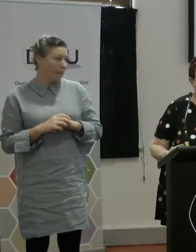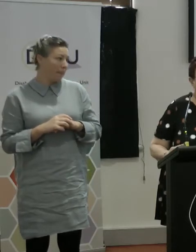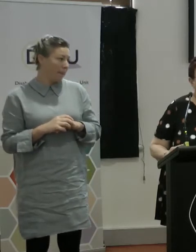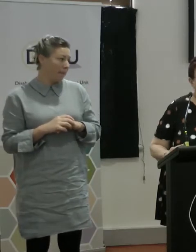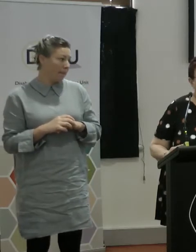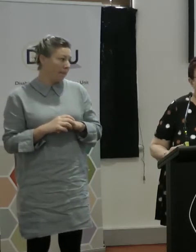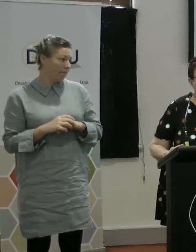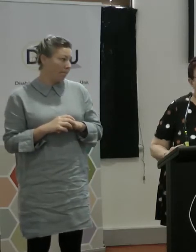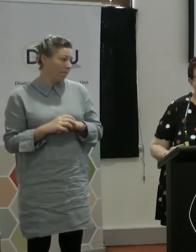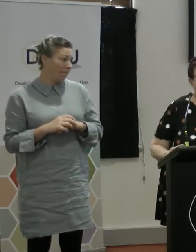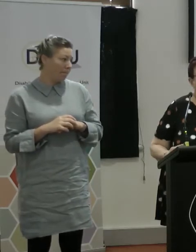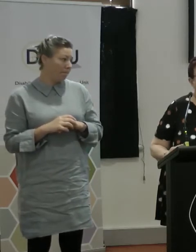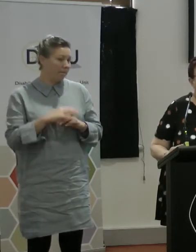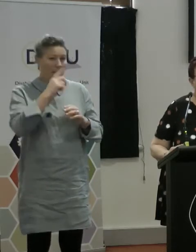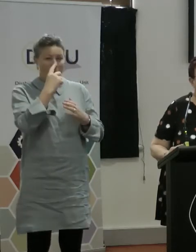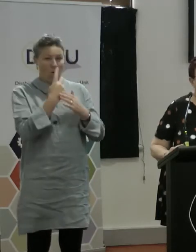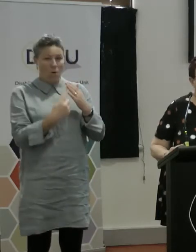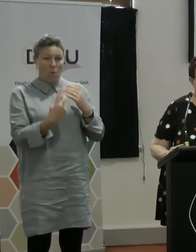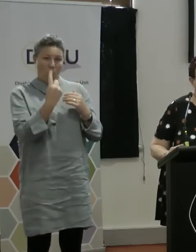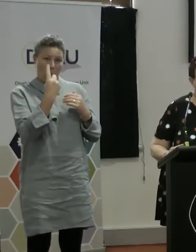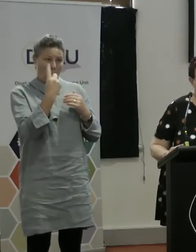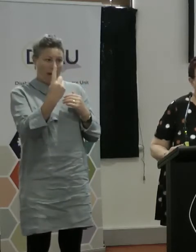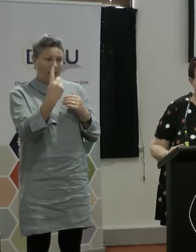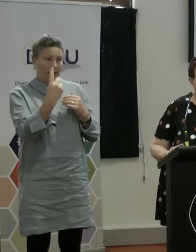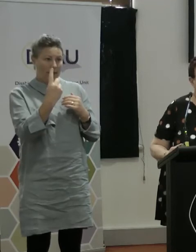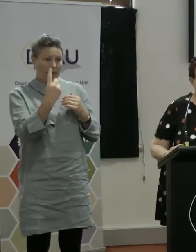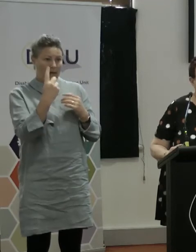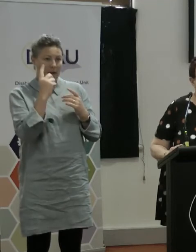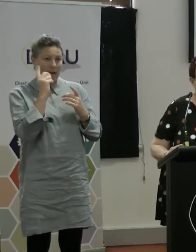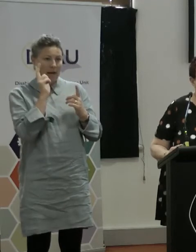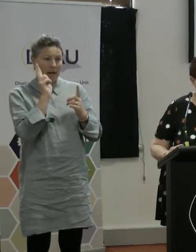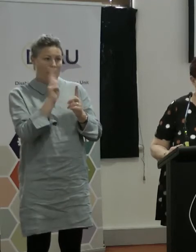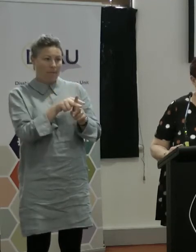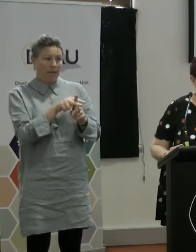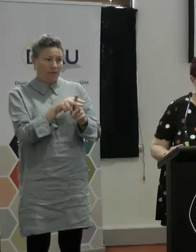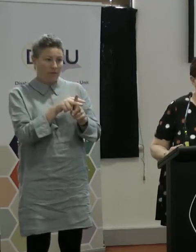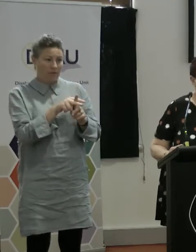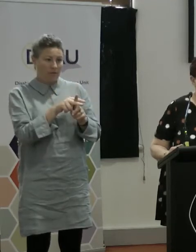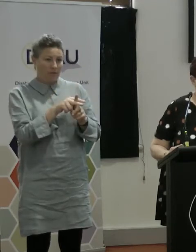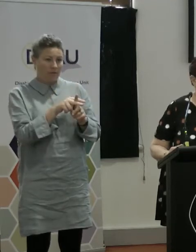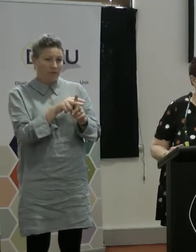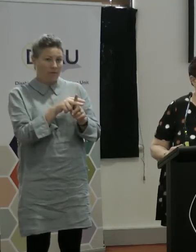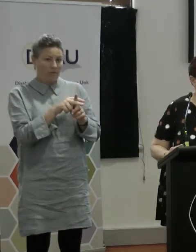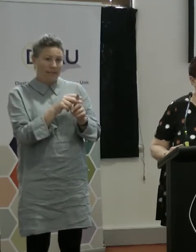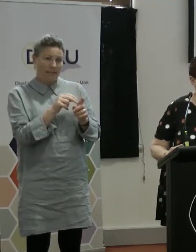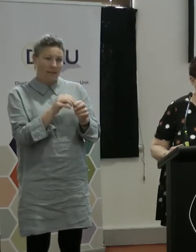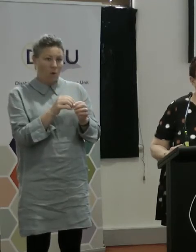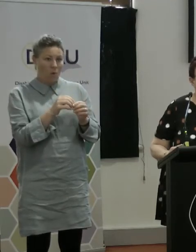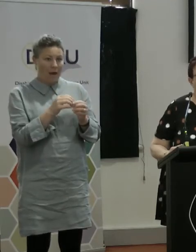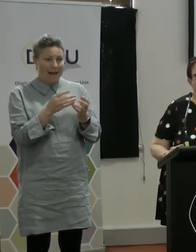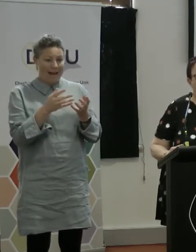do need to know that you can only have one application. And so how you assist that person is quite